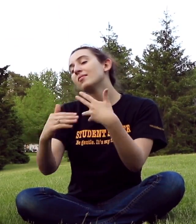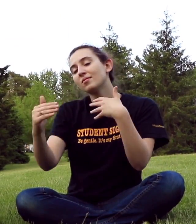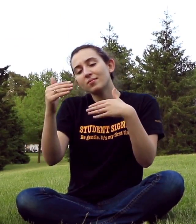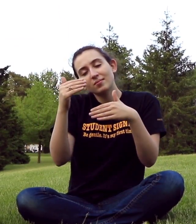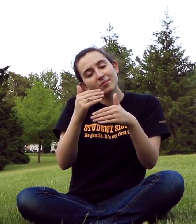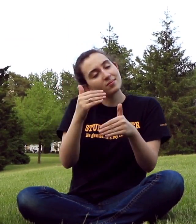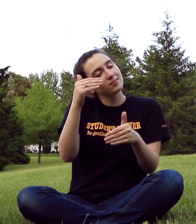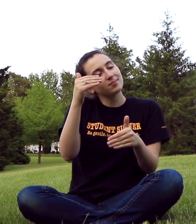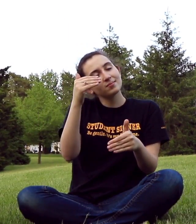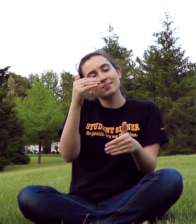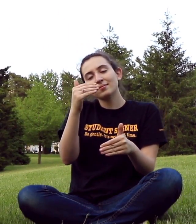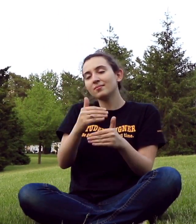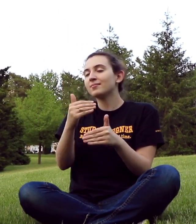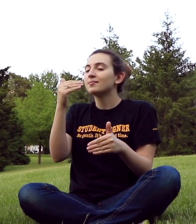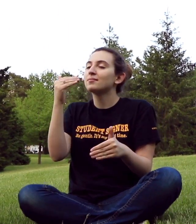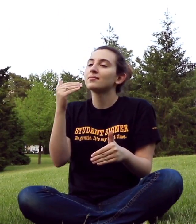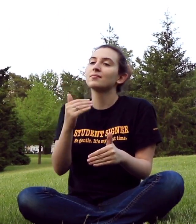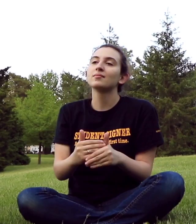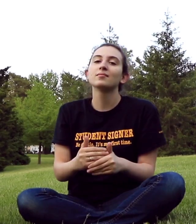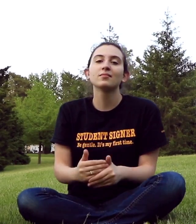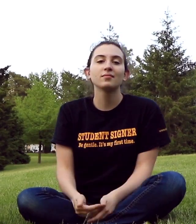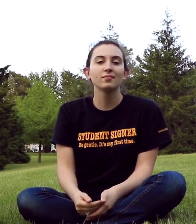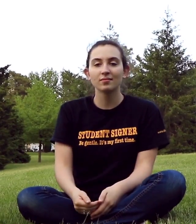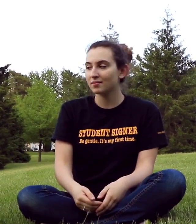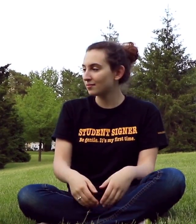waving through a window.